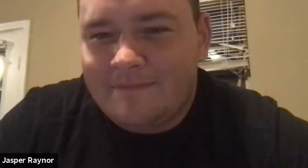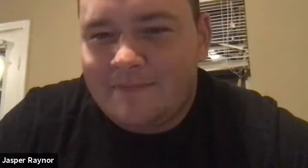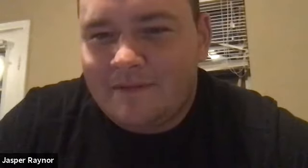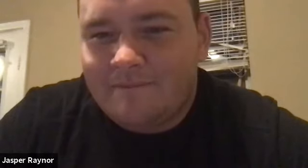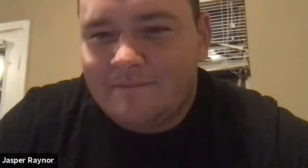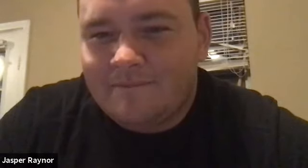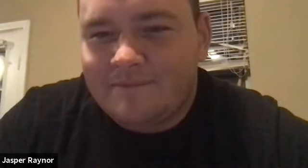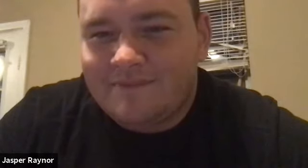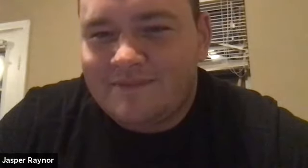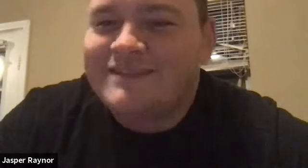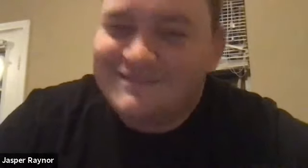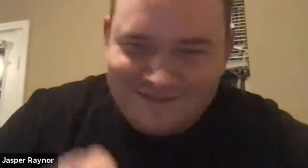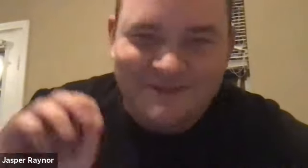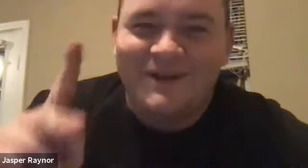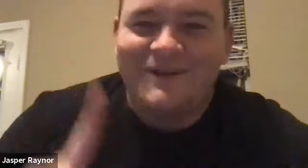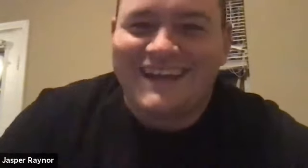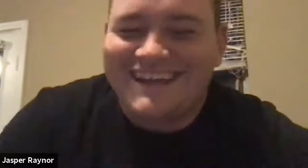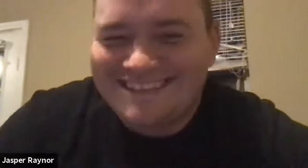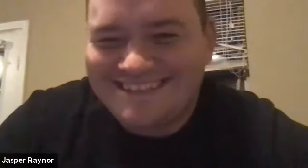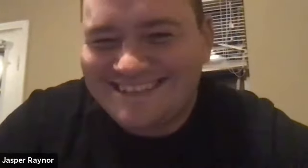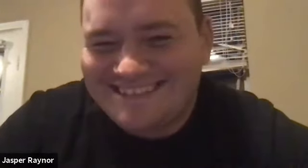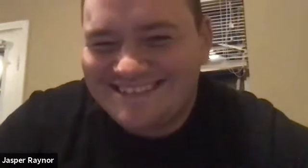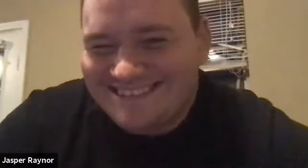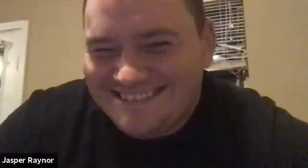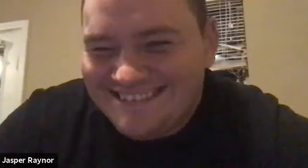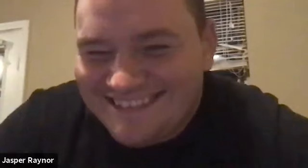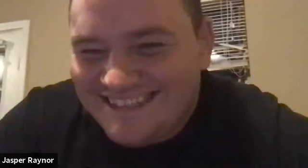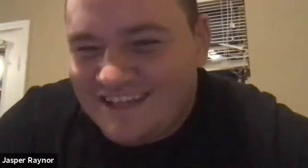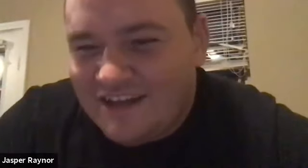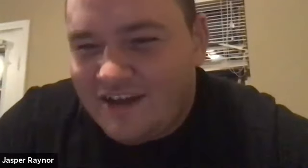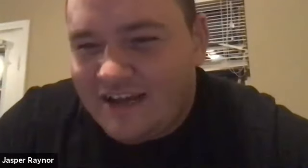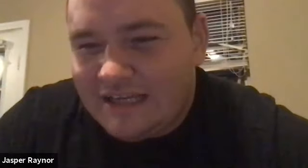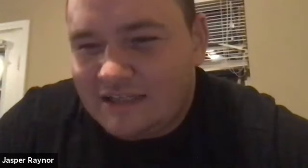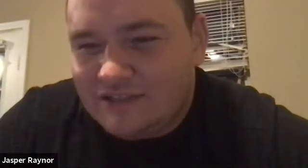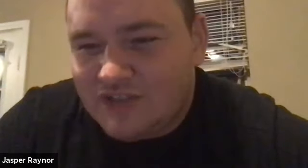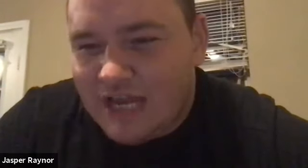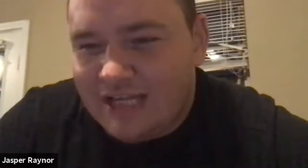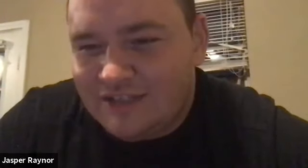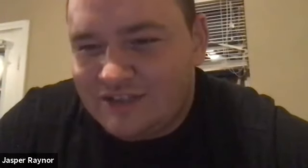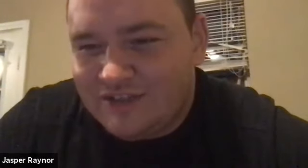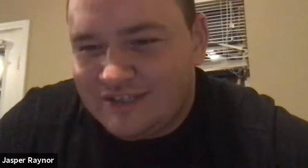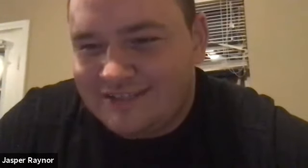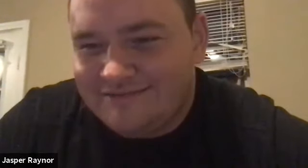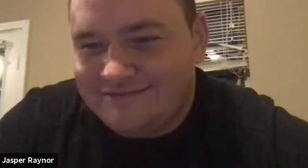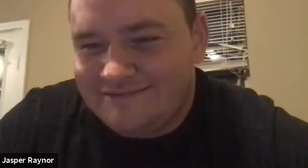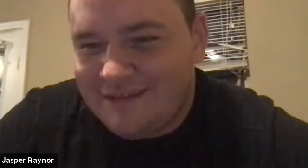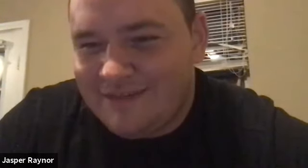I think Crystal's the only one left. Okay. All right, Shannon, your turn again. How about